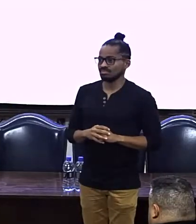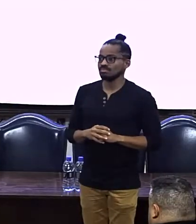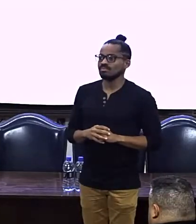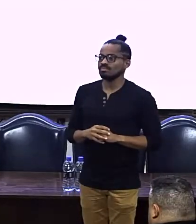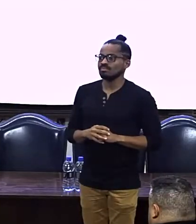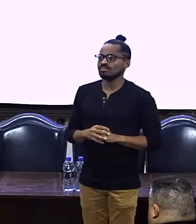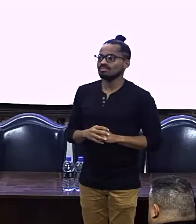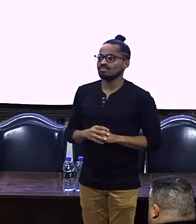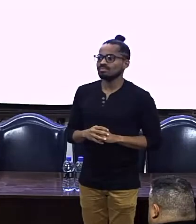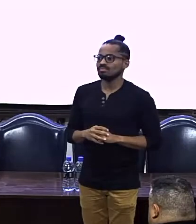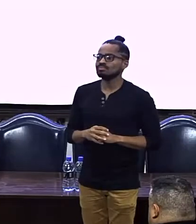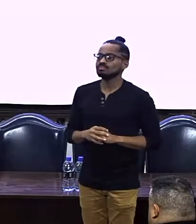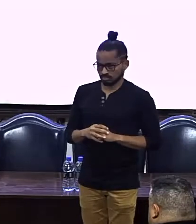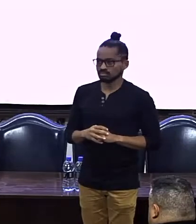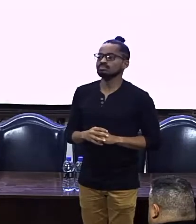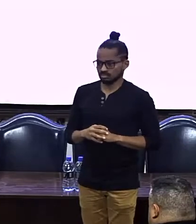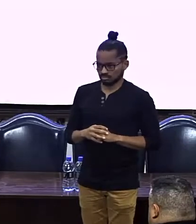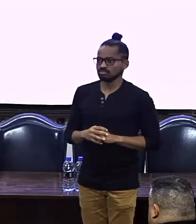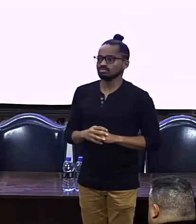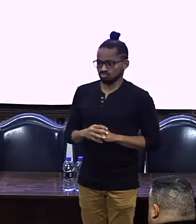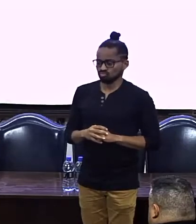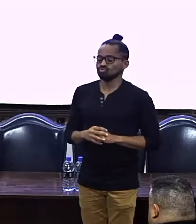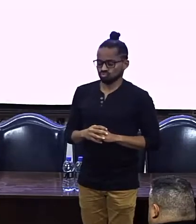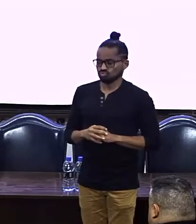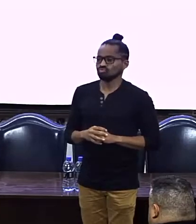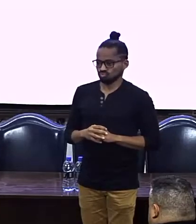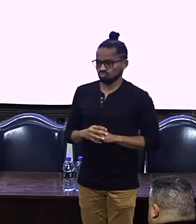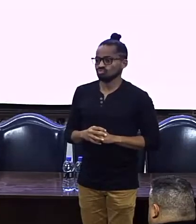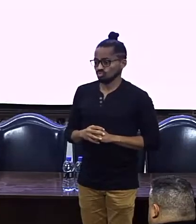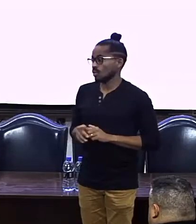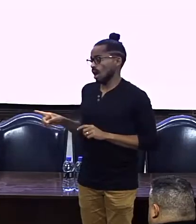magnitude das sílabas, né, e a